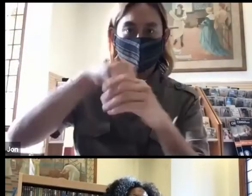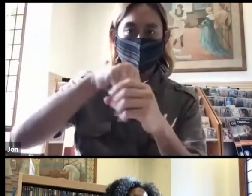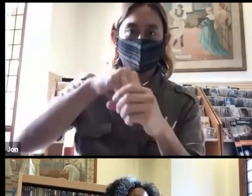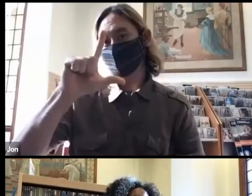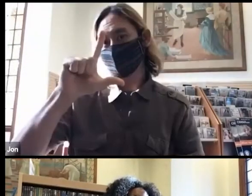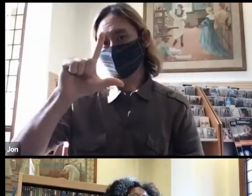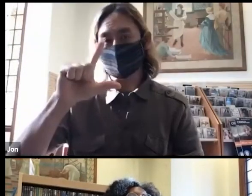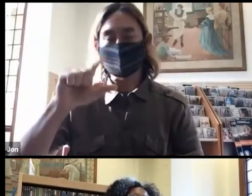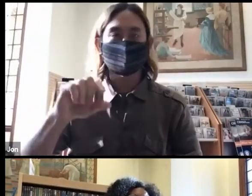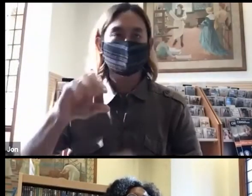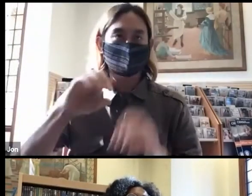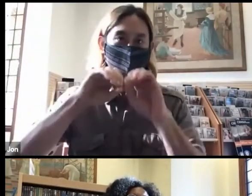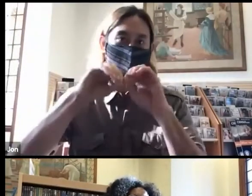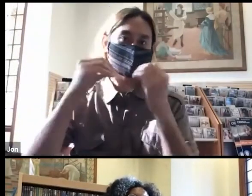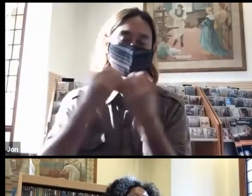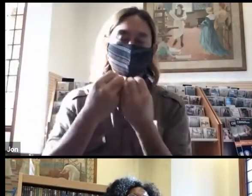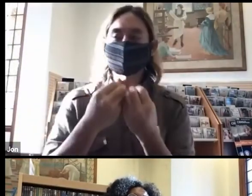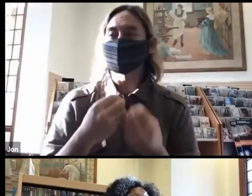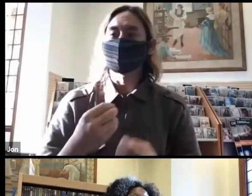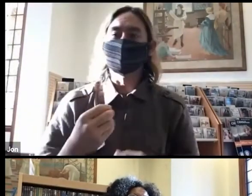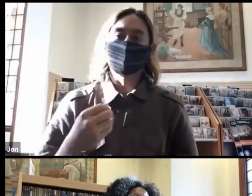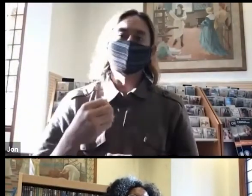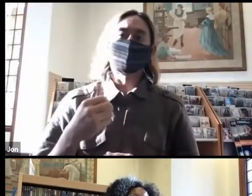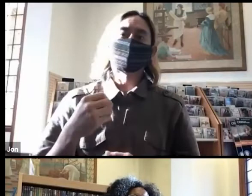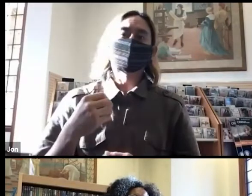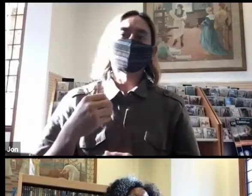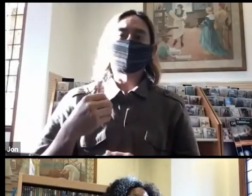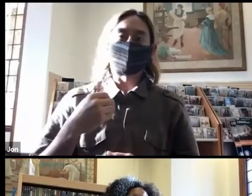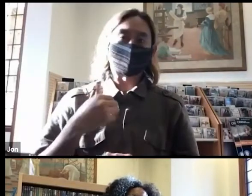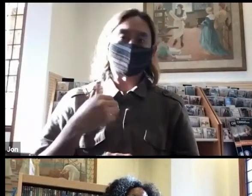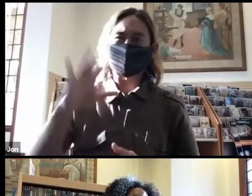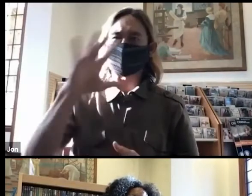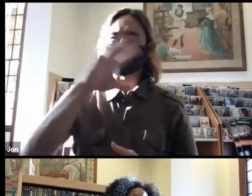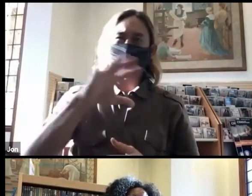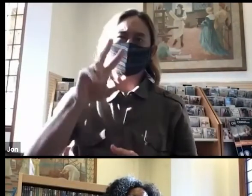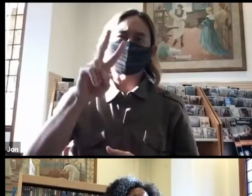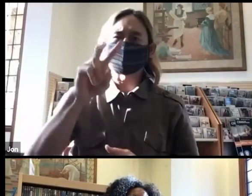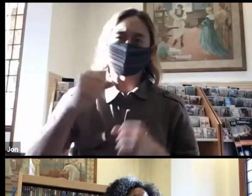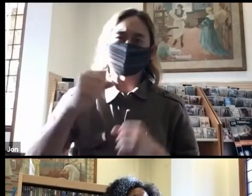I got involved with CTSL about 2 years ago.